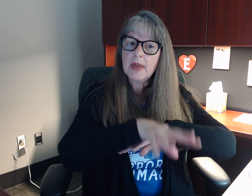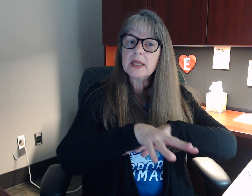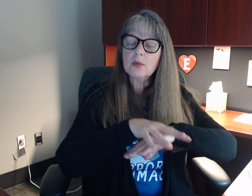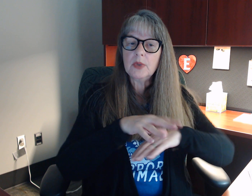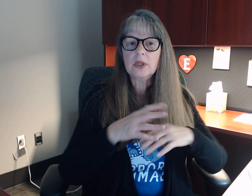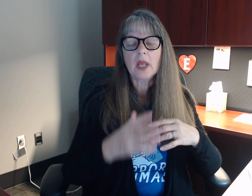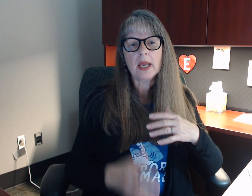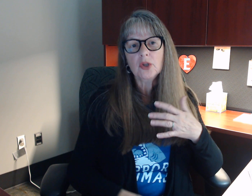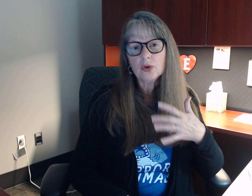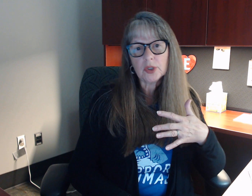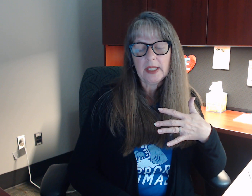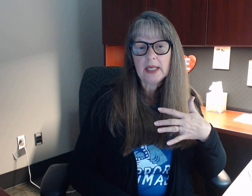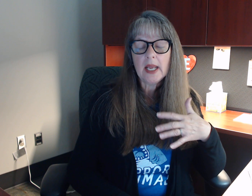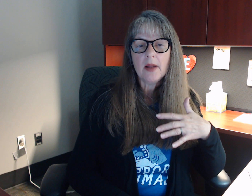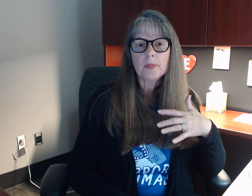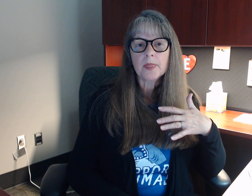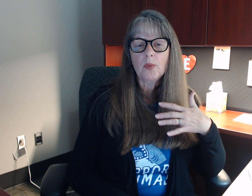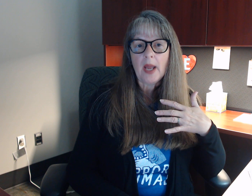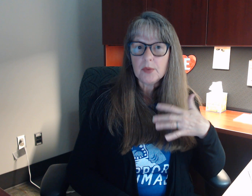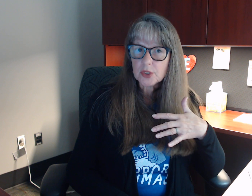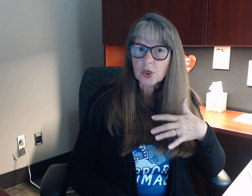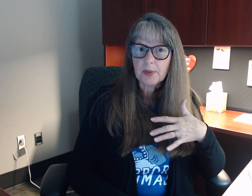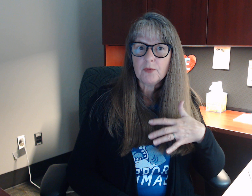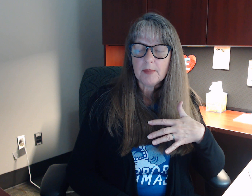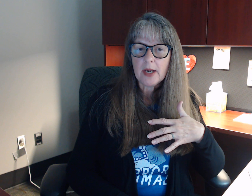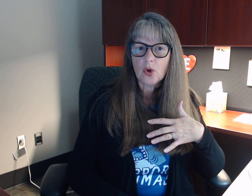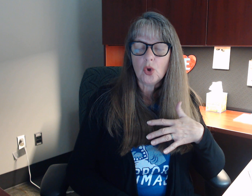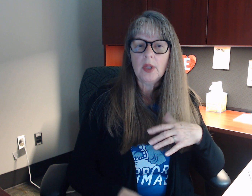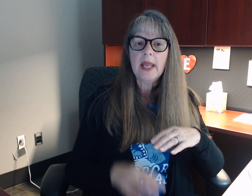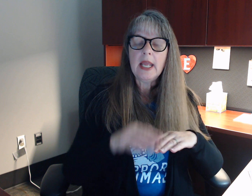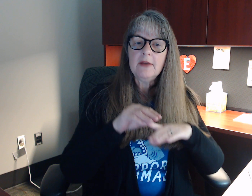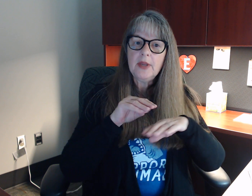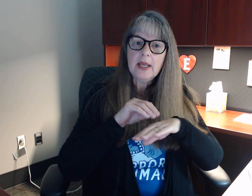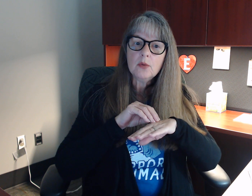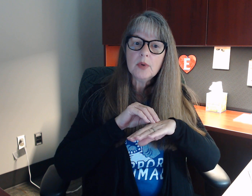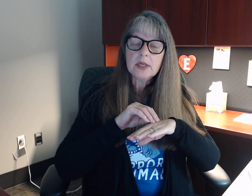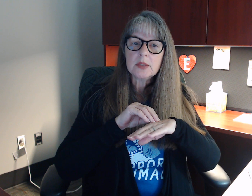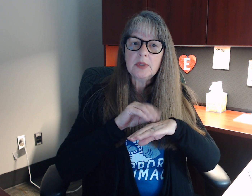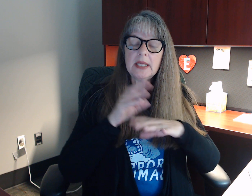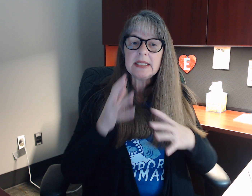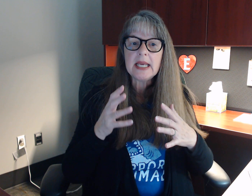may, usually when I was interpreting for medical, when they said